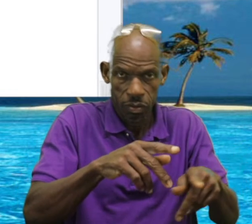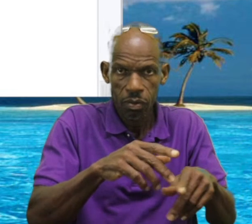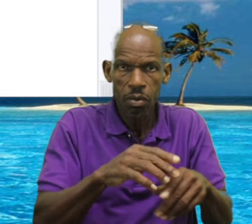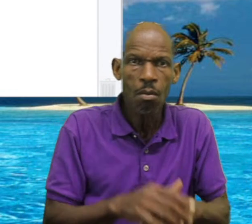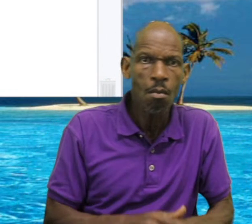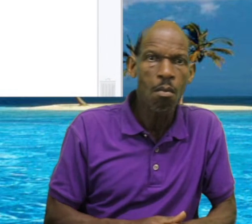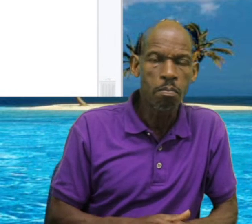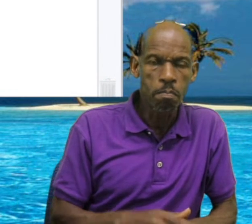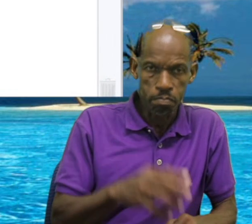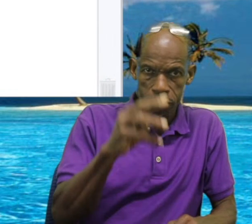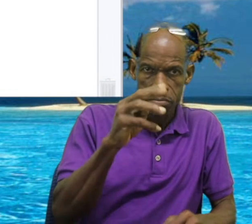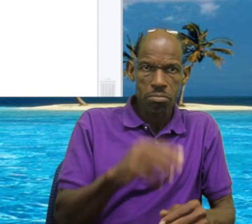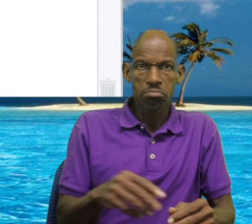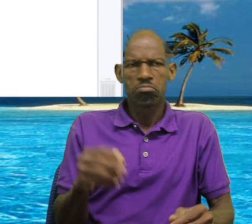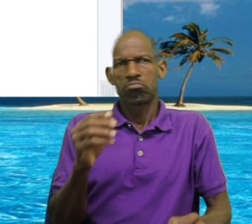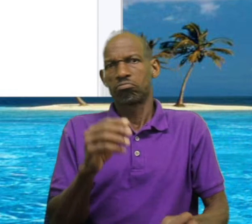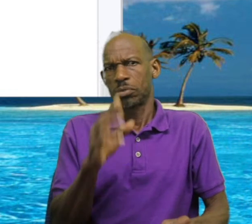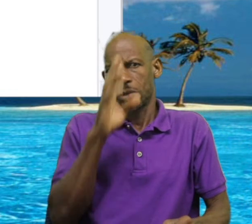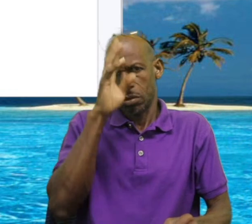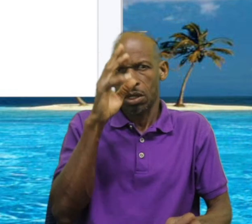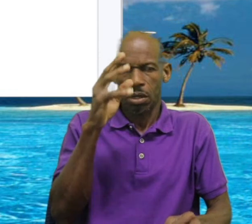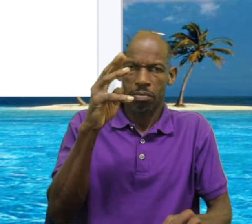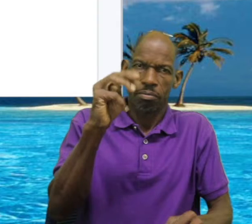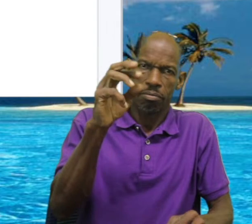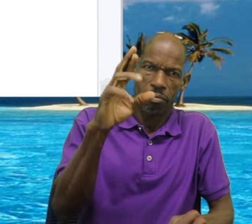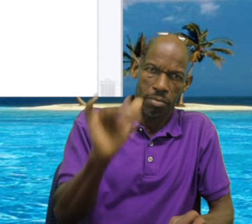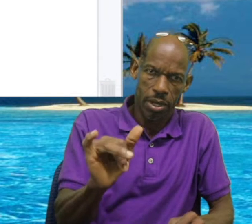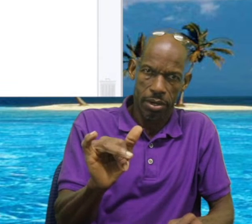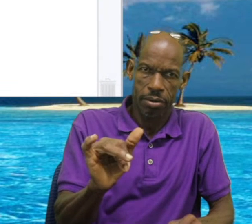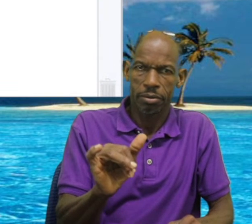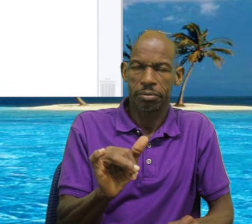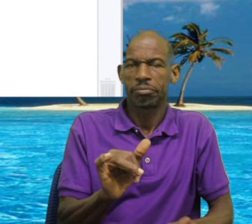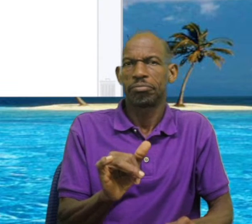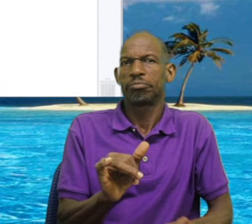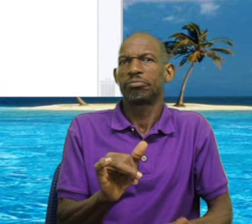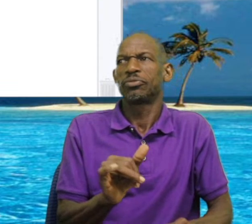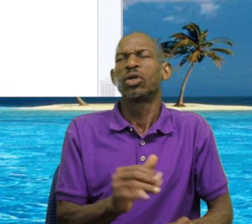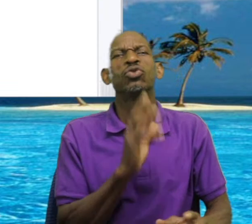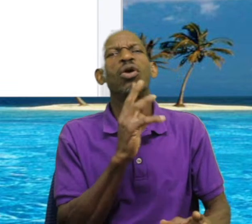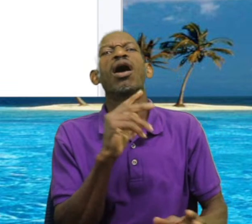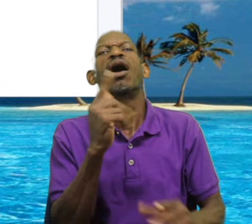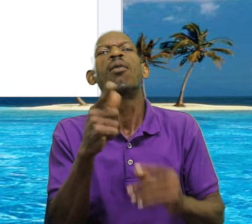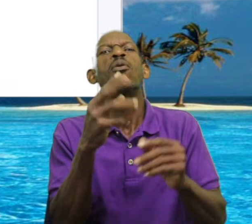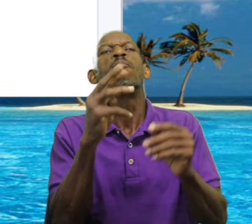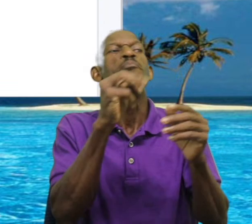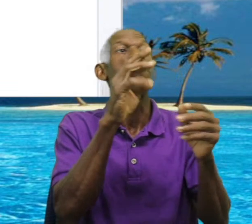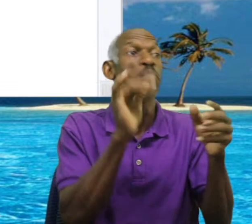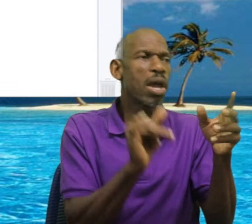Mary. Mary is the only person I am talking about. Mary